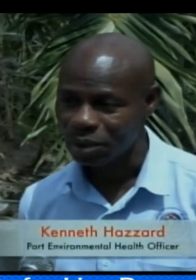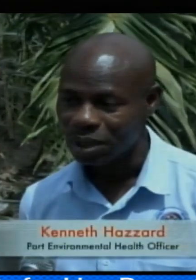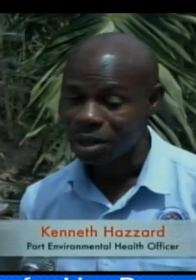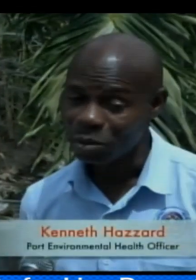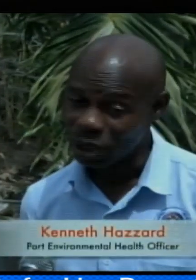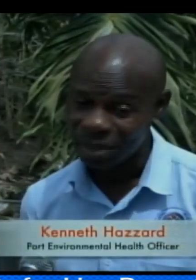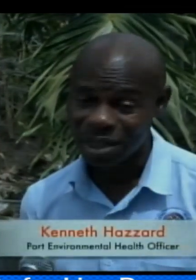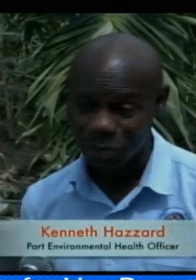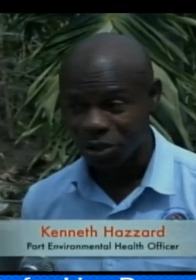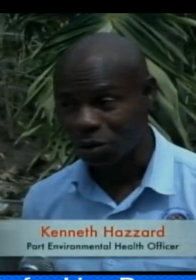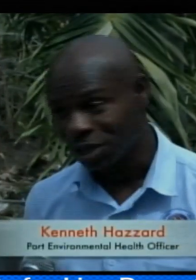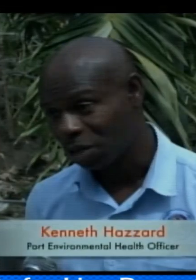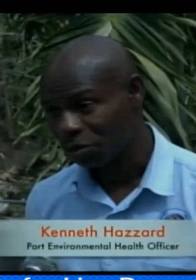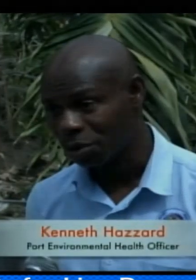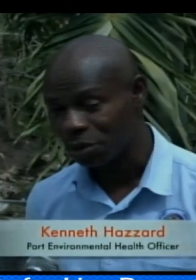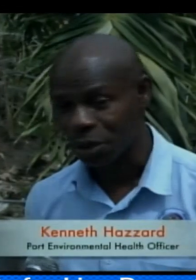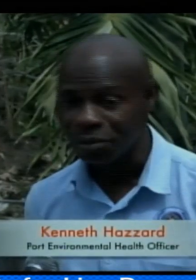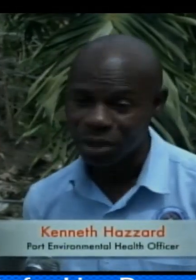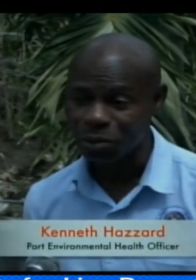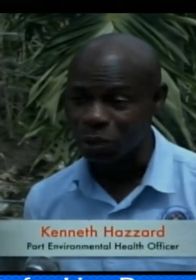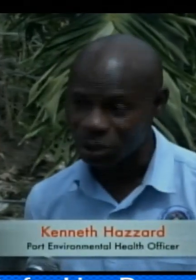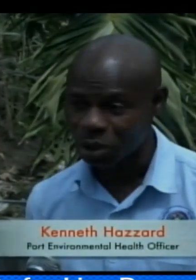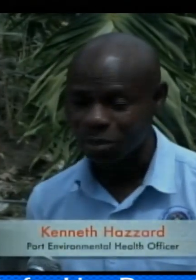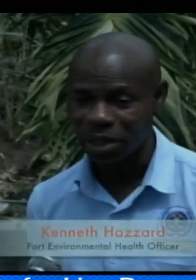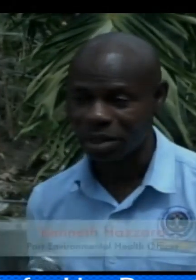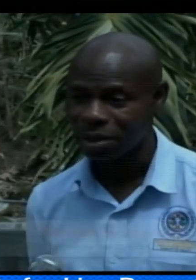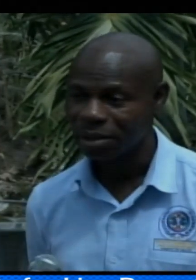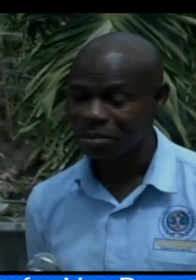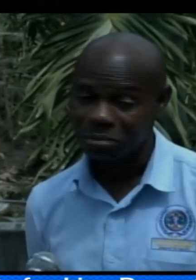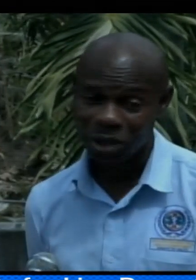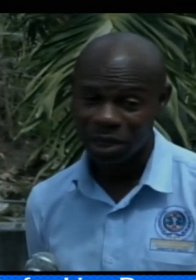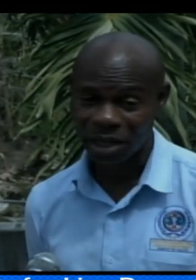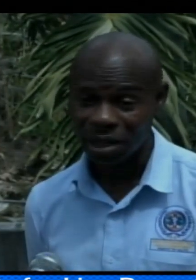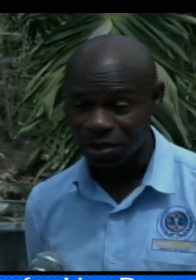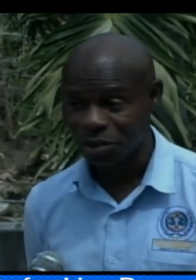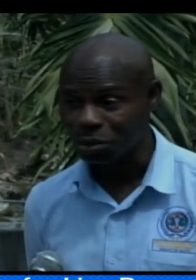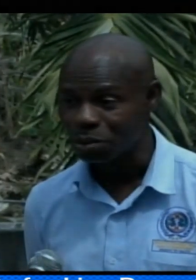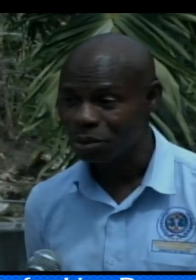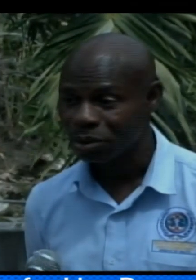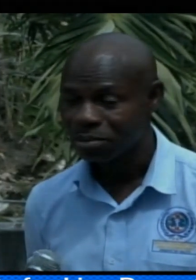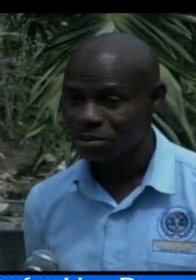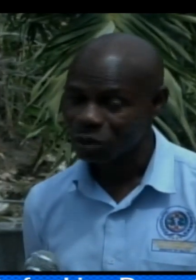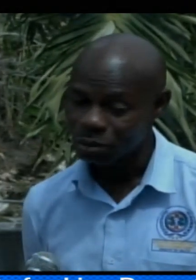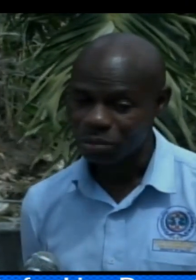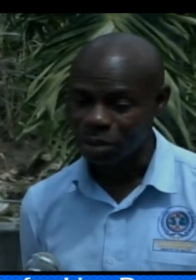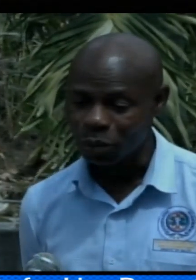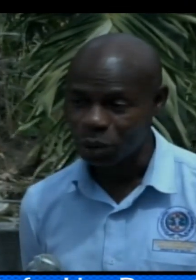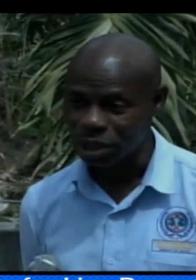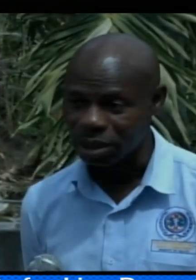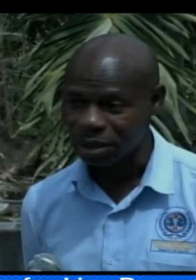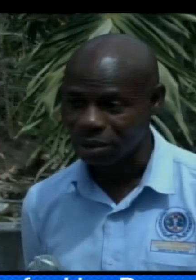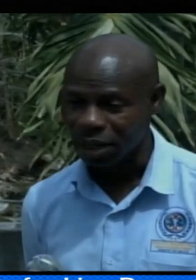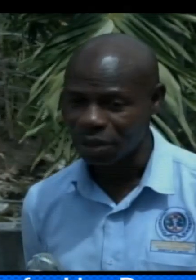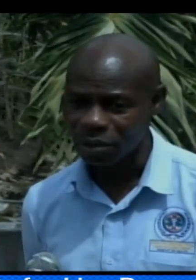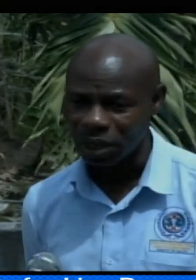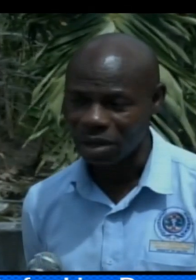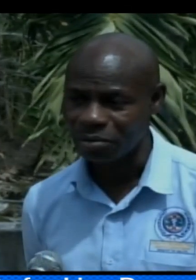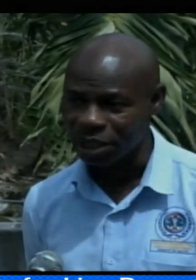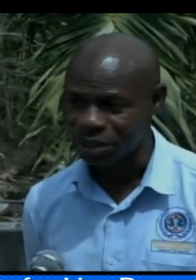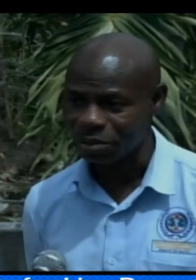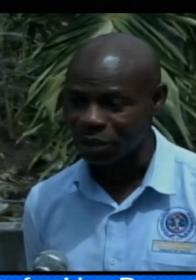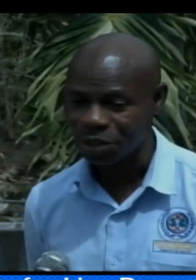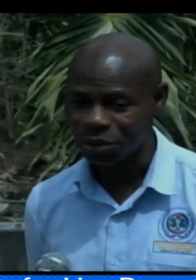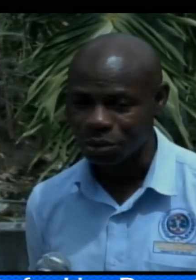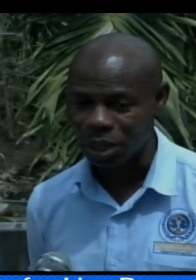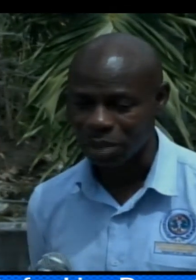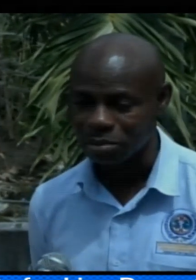to more or less keep it outside of our doors. Or if it were to come in, maybe a case or 2 be imported, I think we have